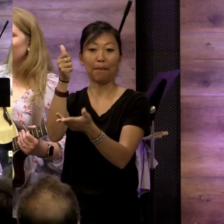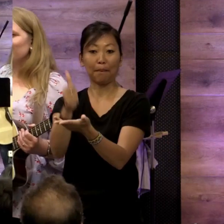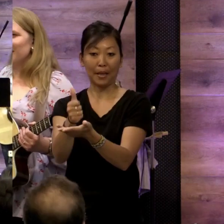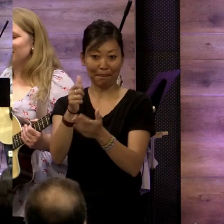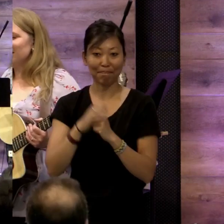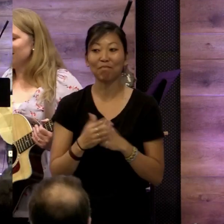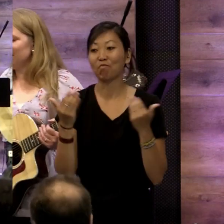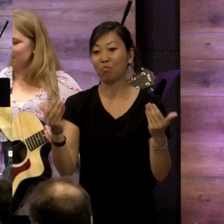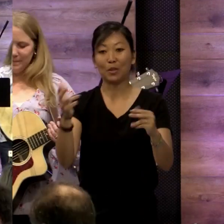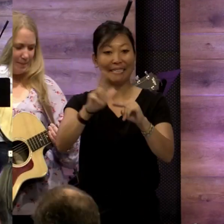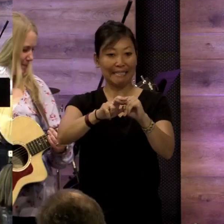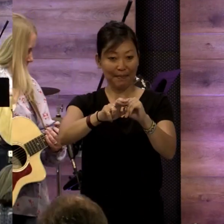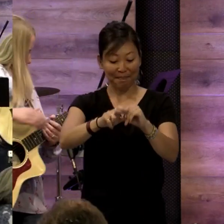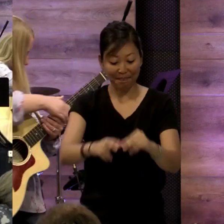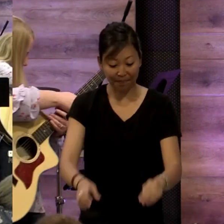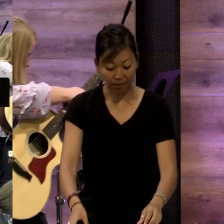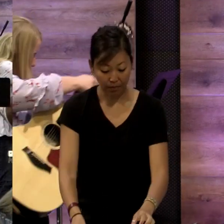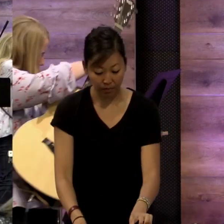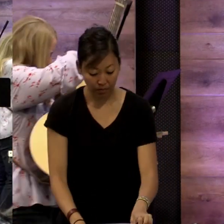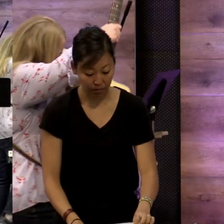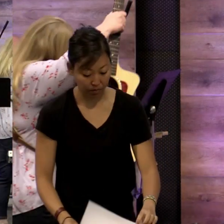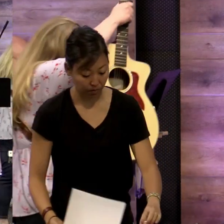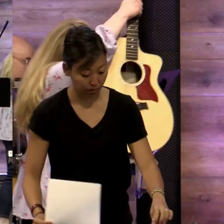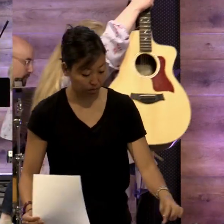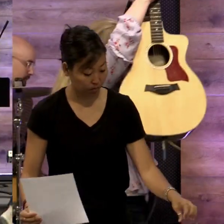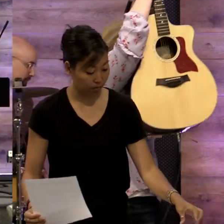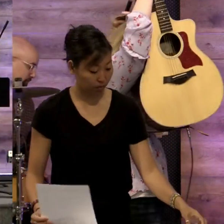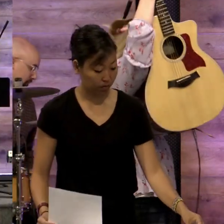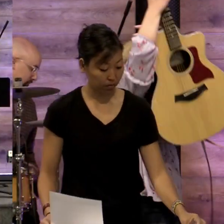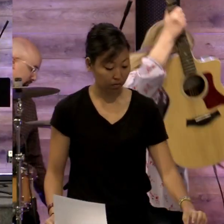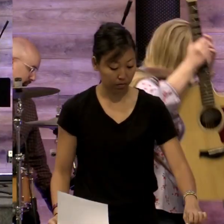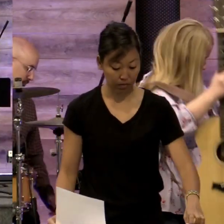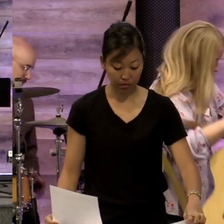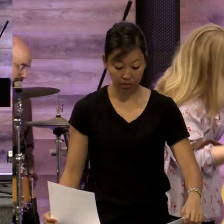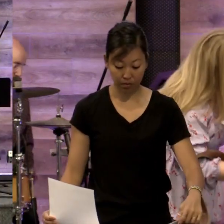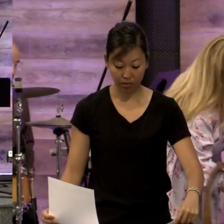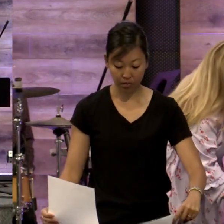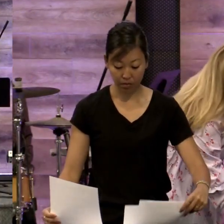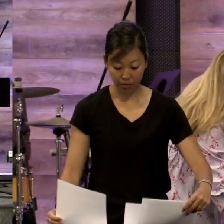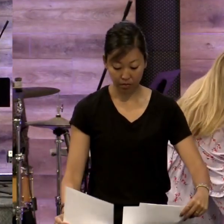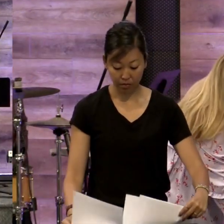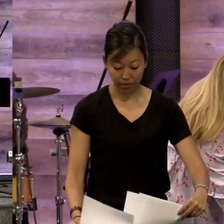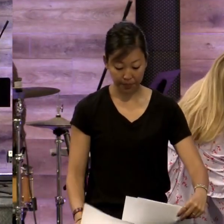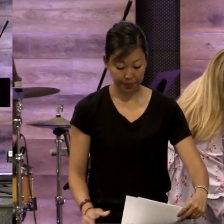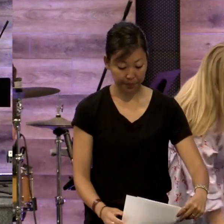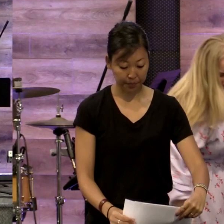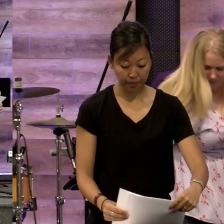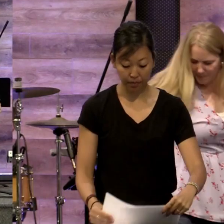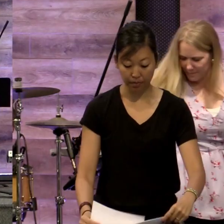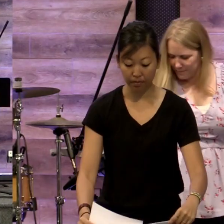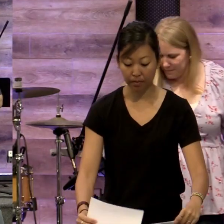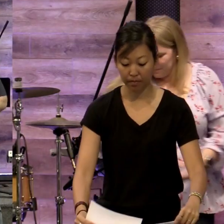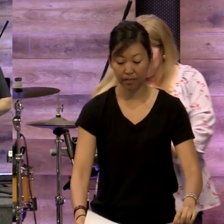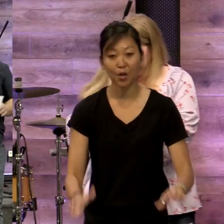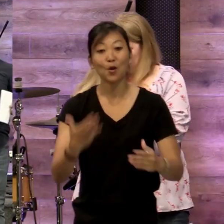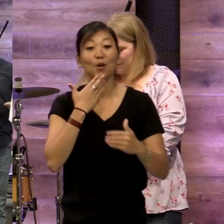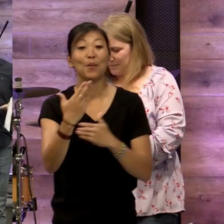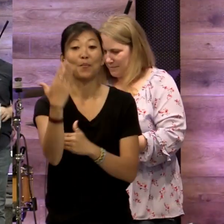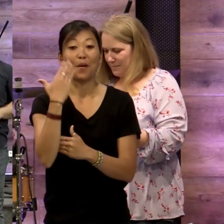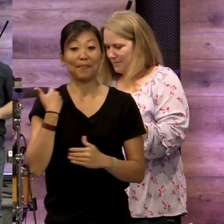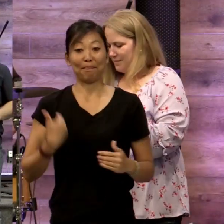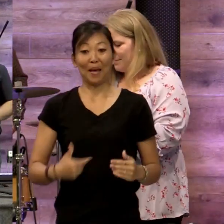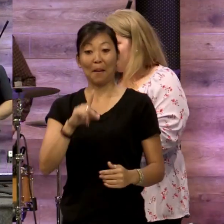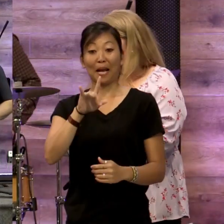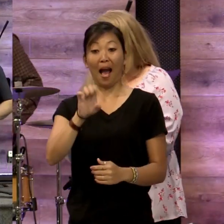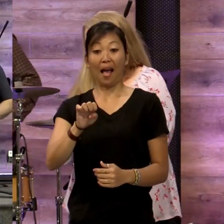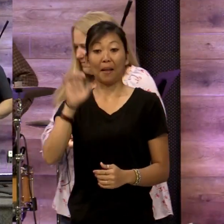You can have a seat. Good morning. My name is Kyle. I'm one of the pastors. I have a question for